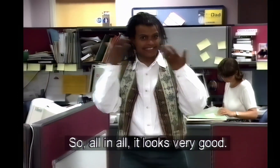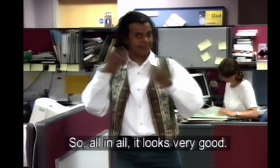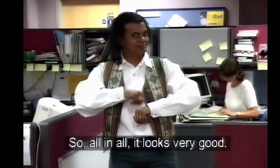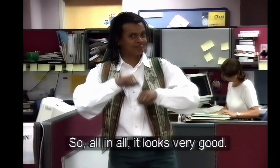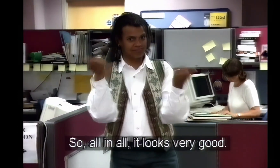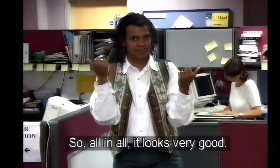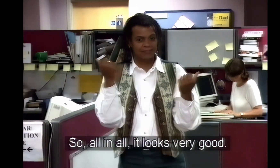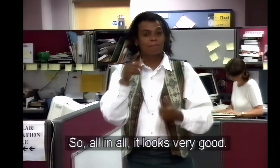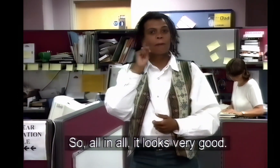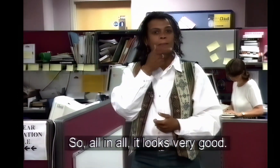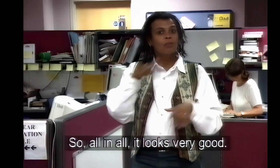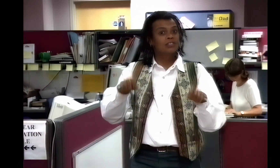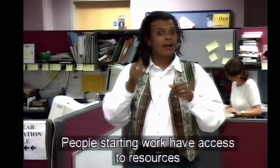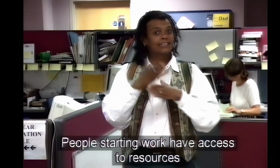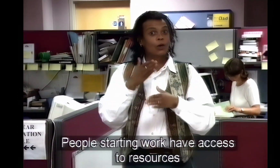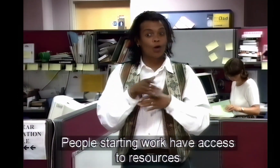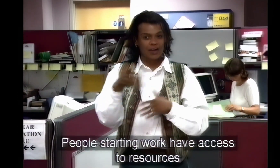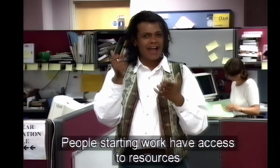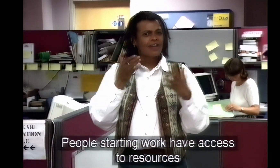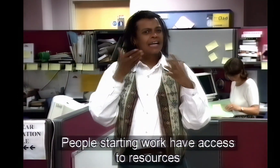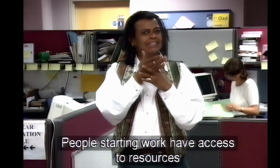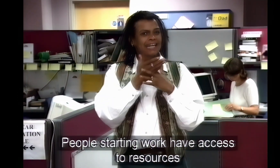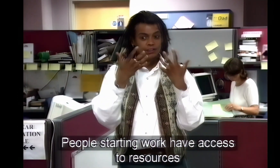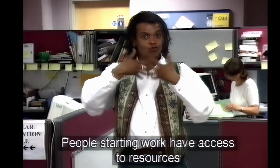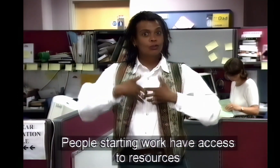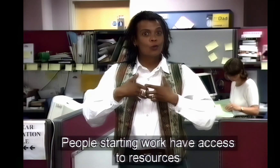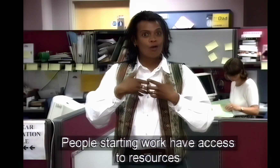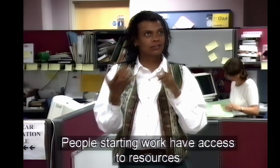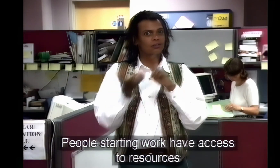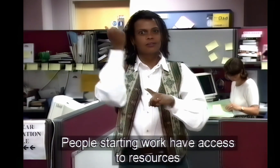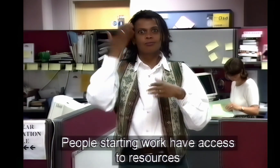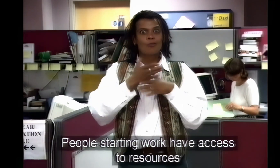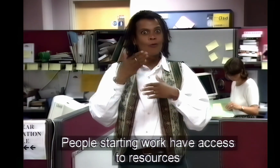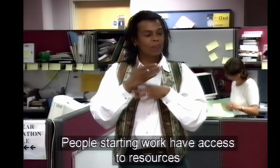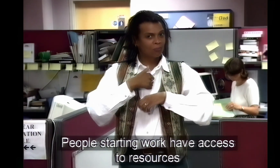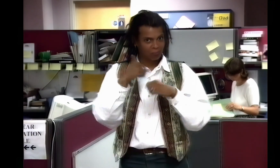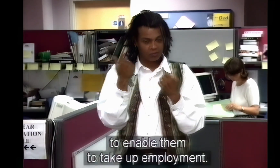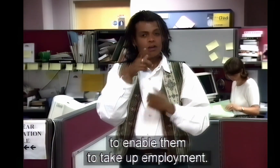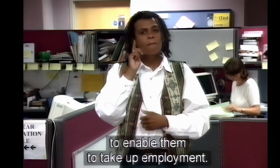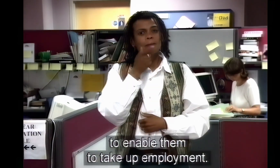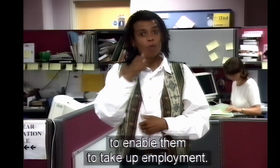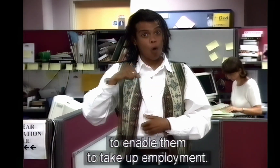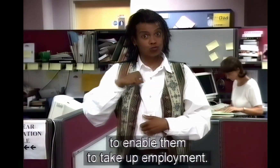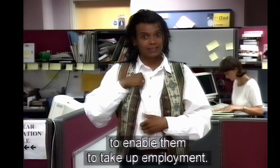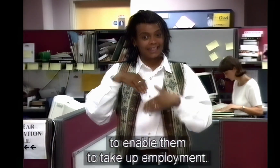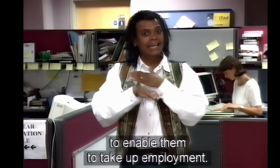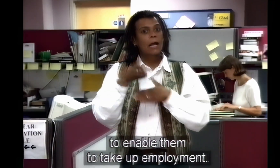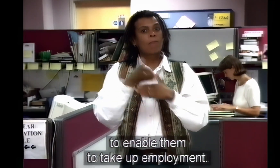So all in all, it looks very good. People starting work have access to resources to enable them to take up employment. And for those already